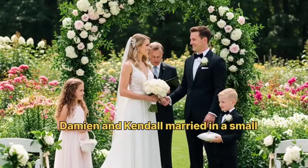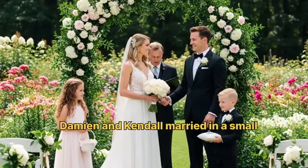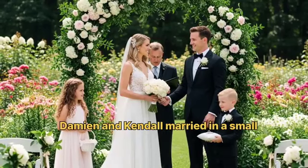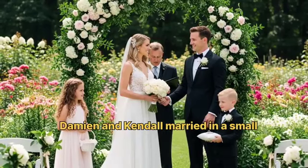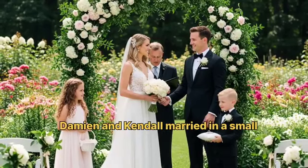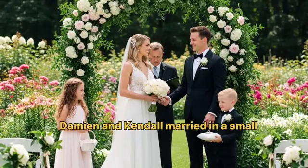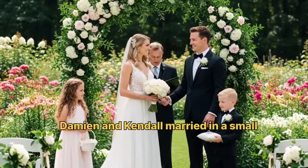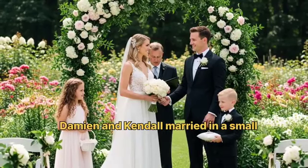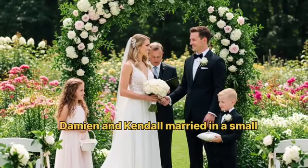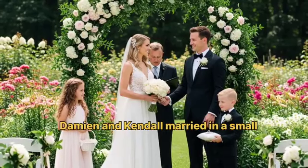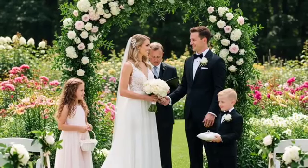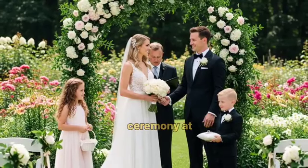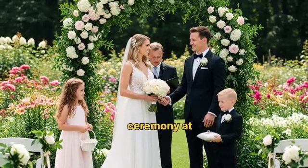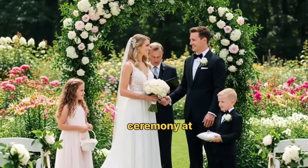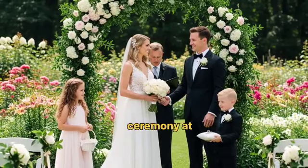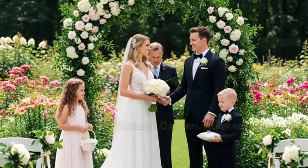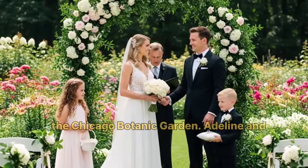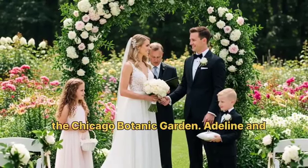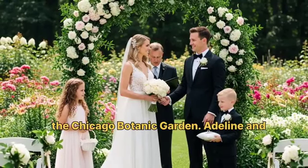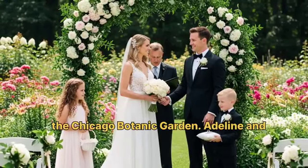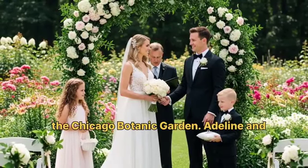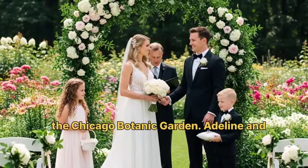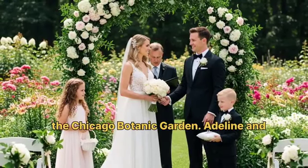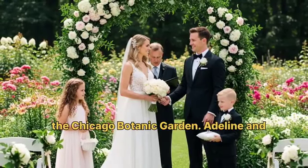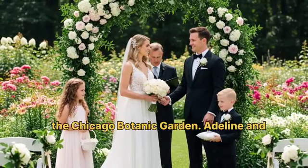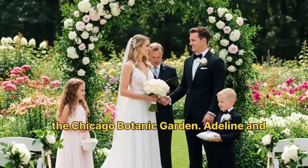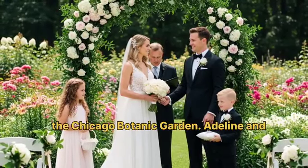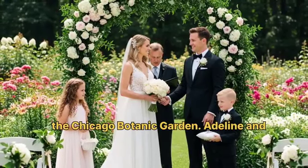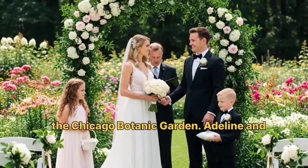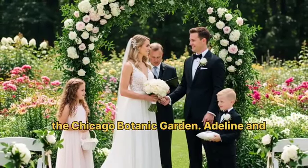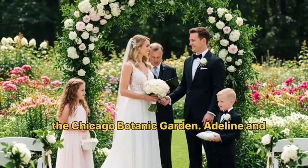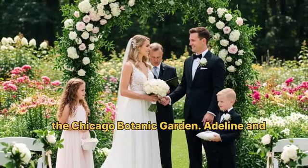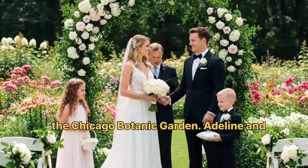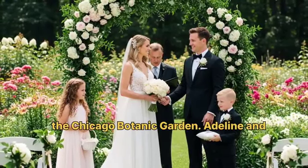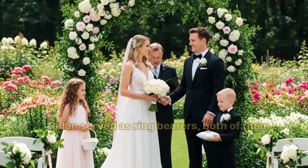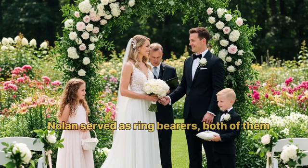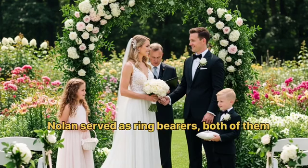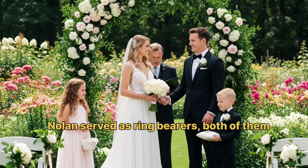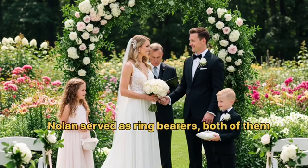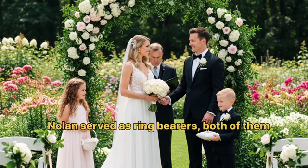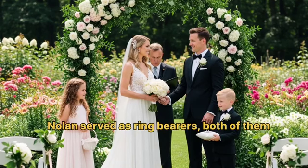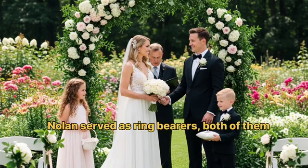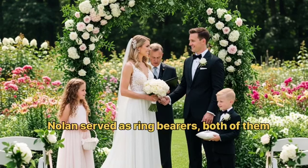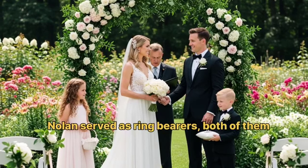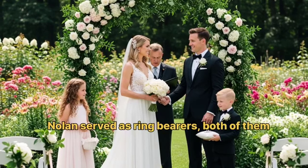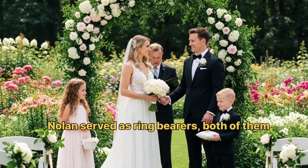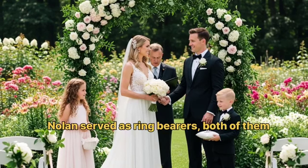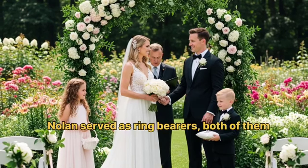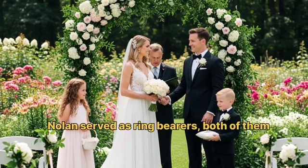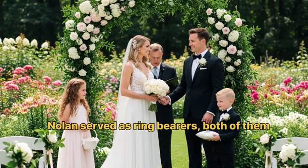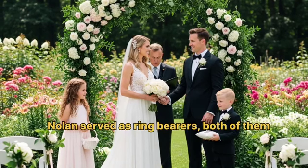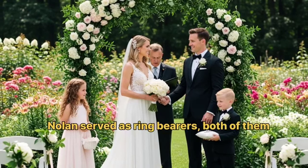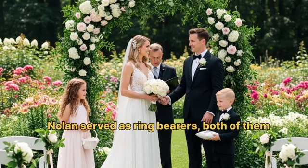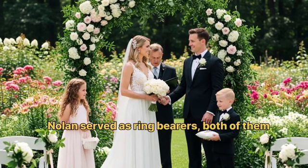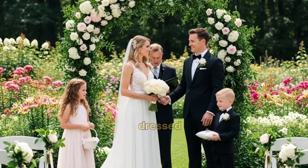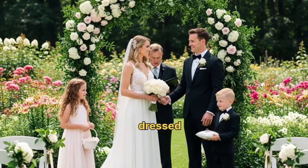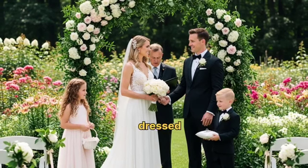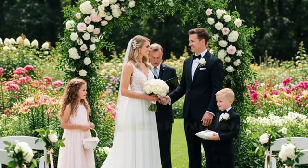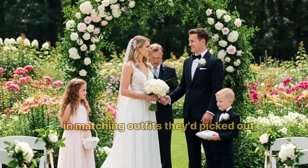Kendall married in a small ceremony at the Chicago Botanic Garden. Adeline and Nolan served as ring bearers, both of them dressed in